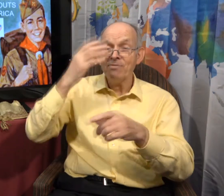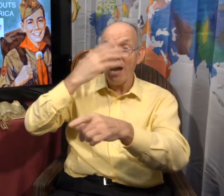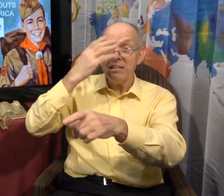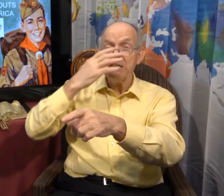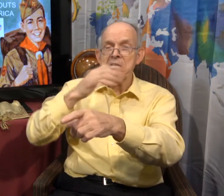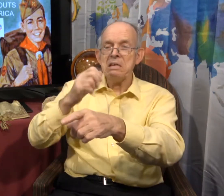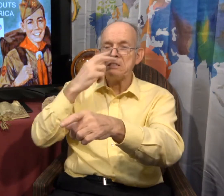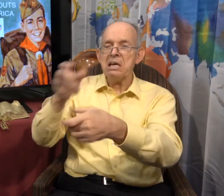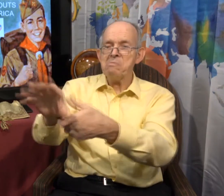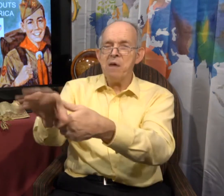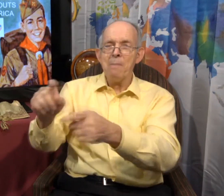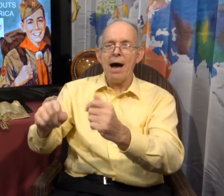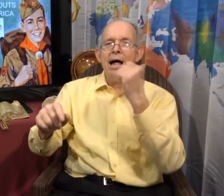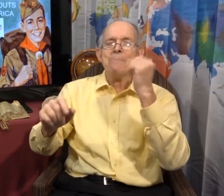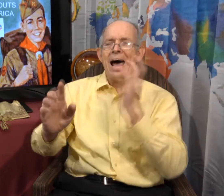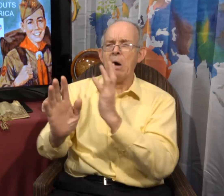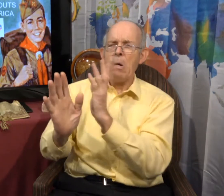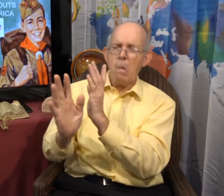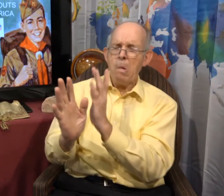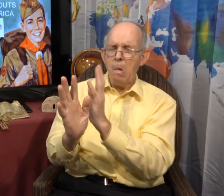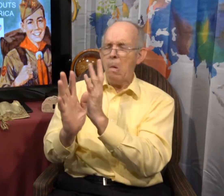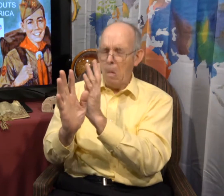Run. You see. Bye. Bye.